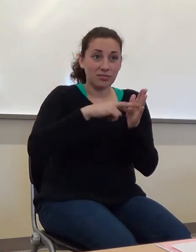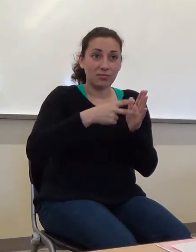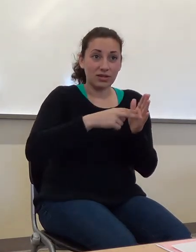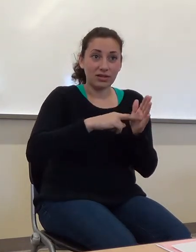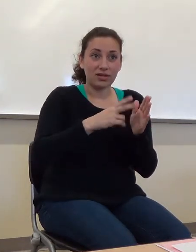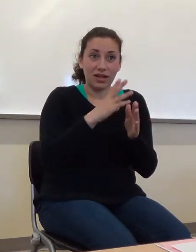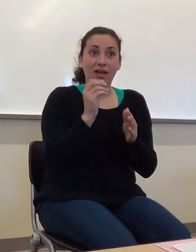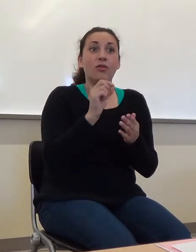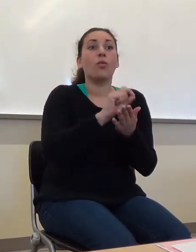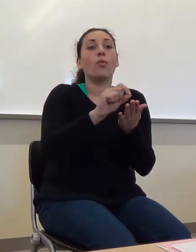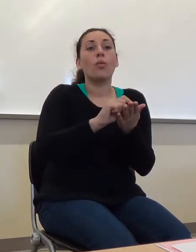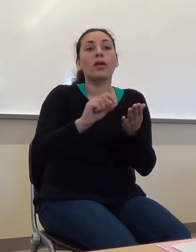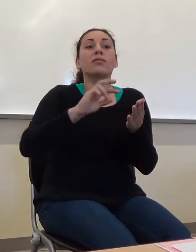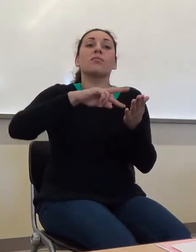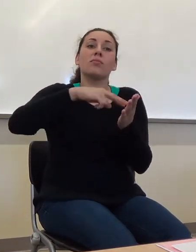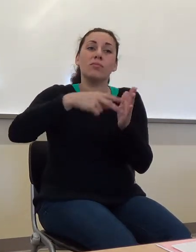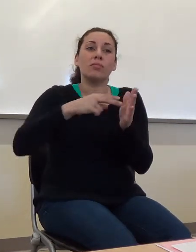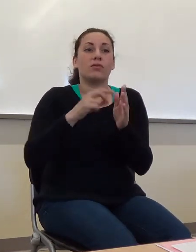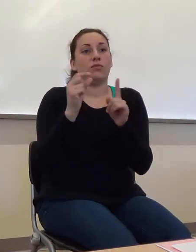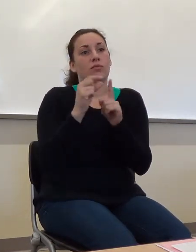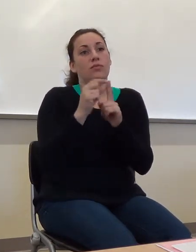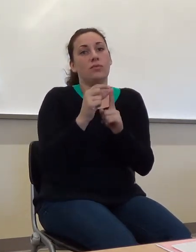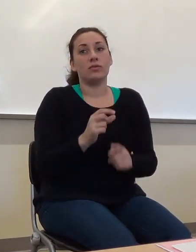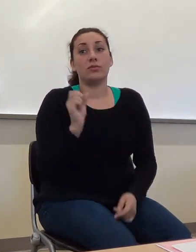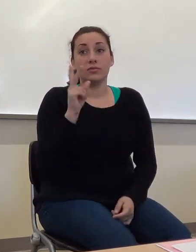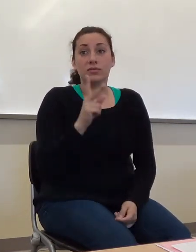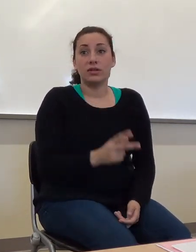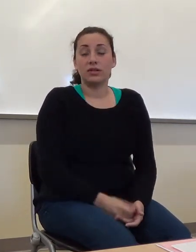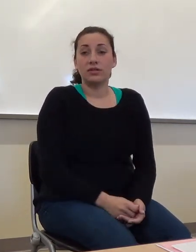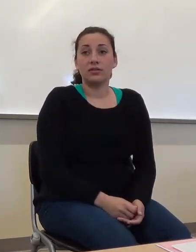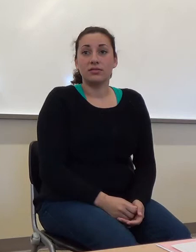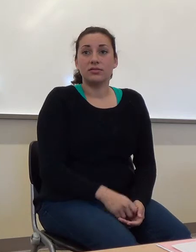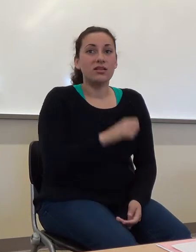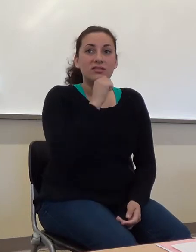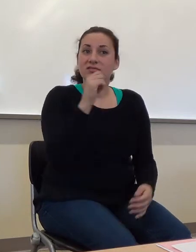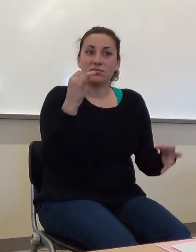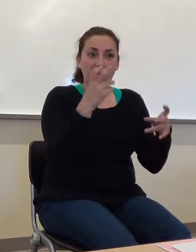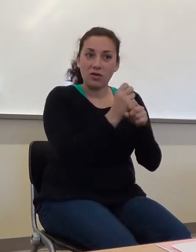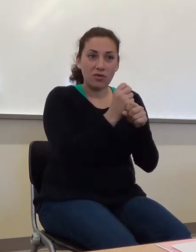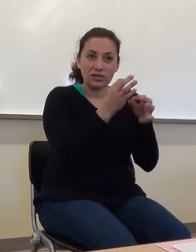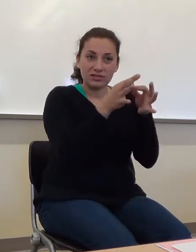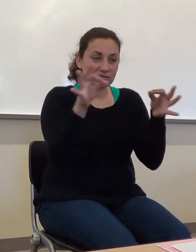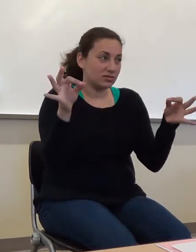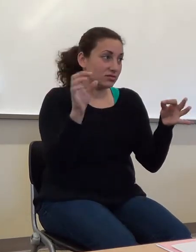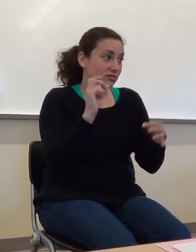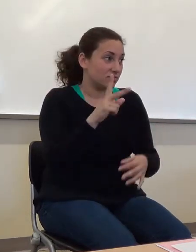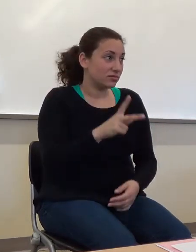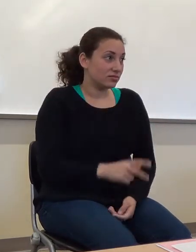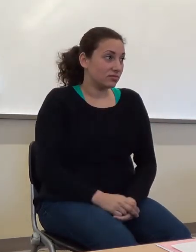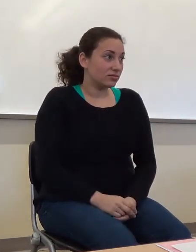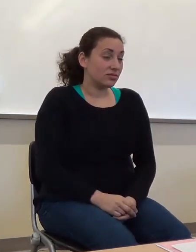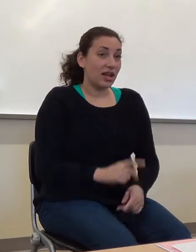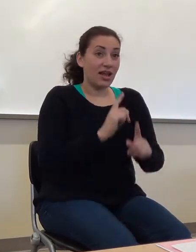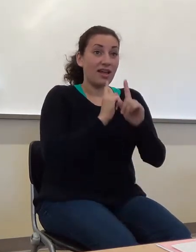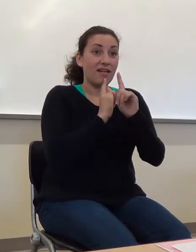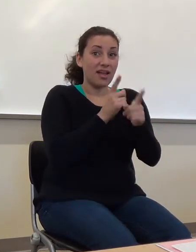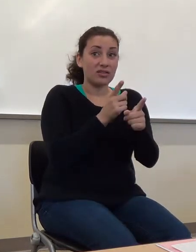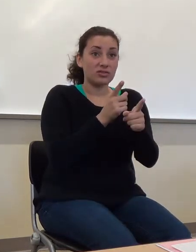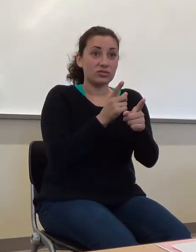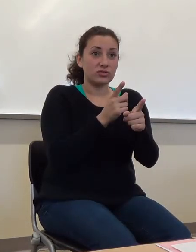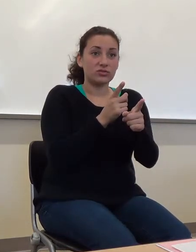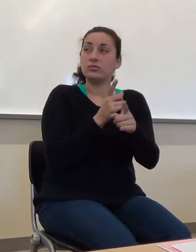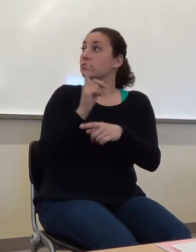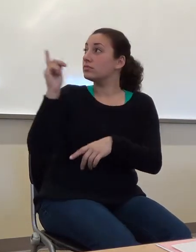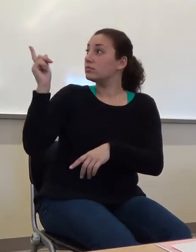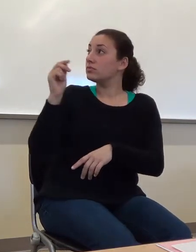be put into this sentence and still make sense. So the answer here, don't